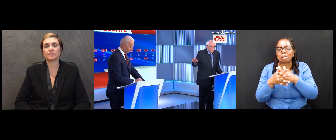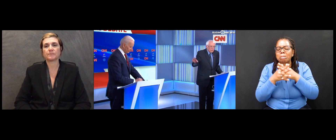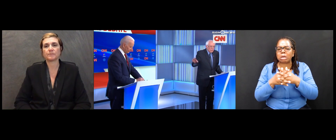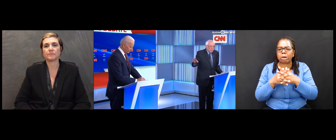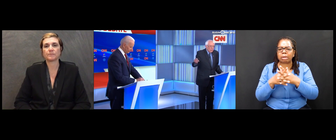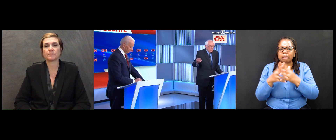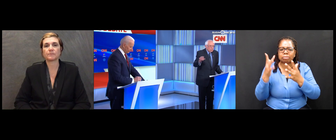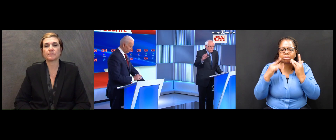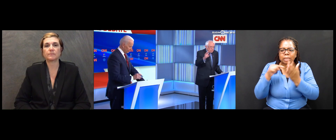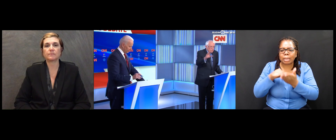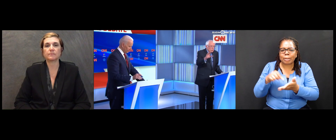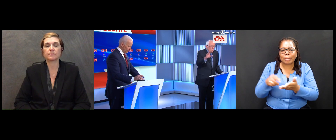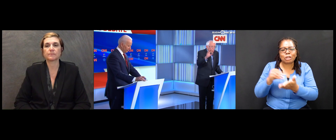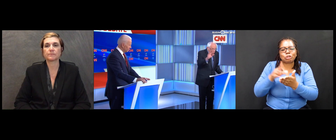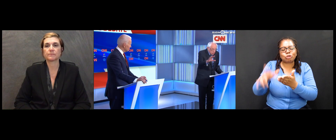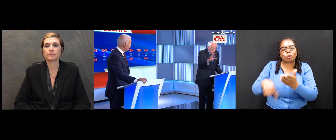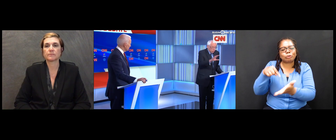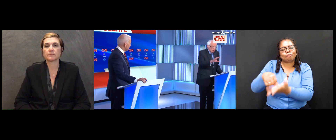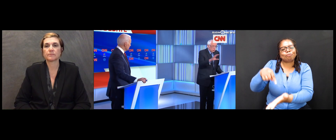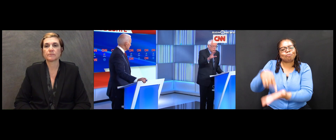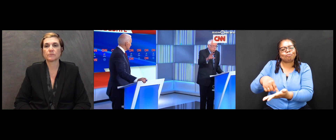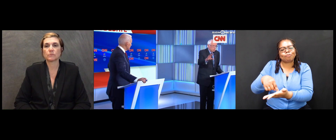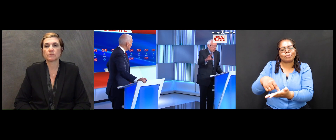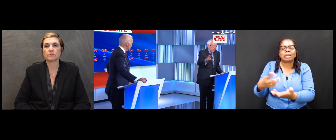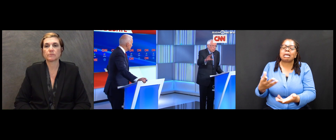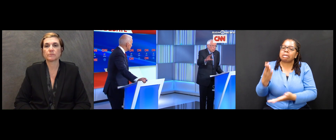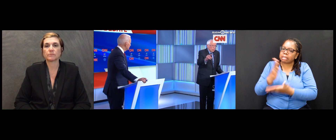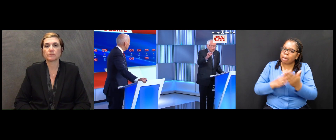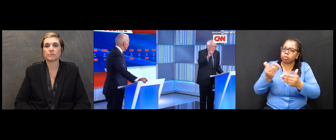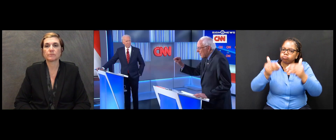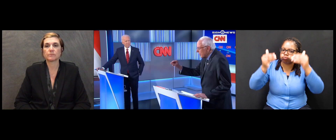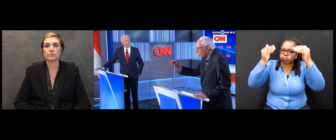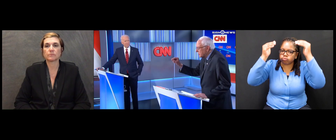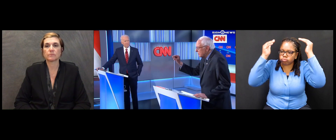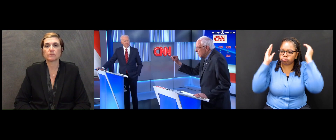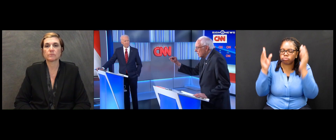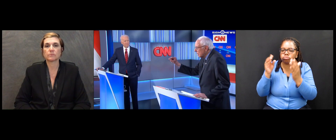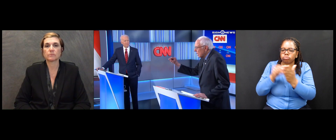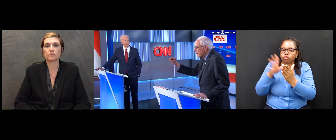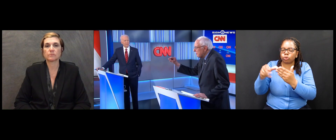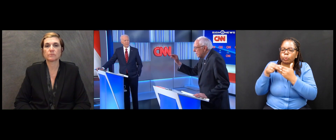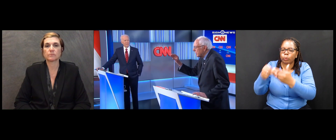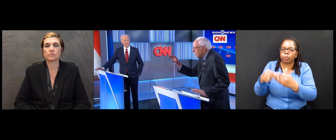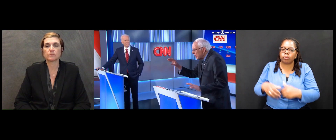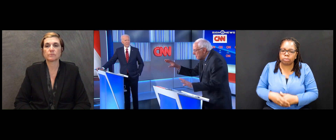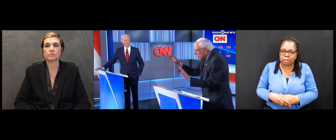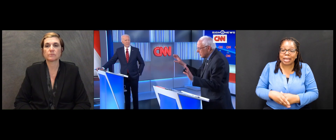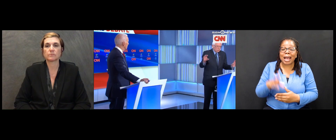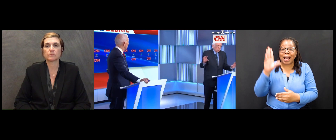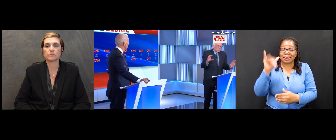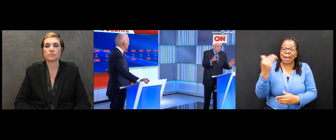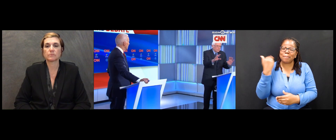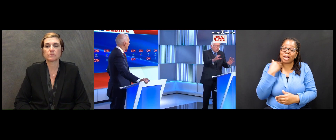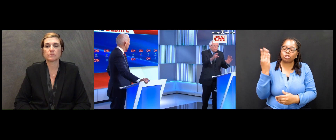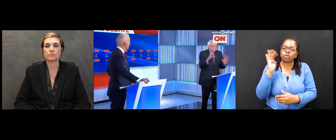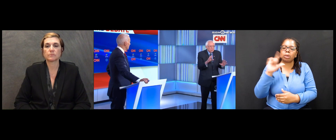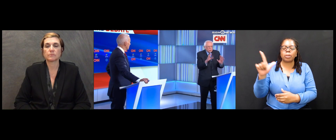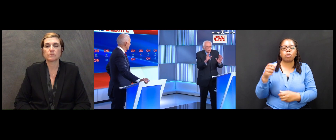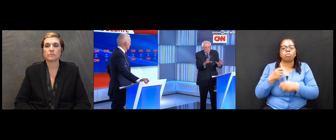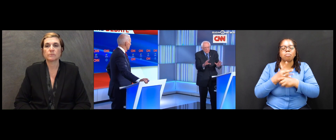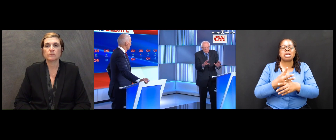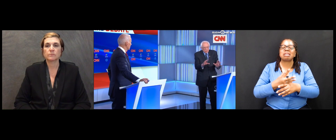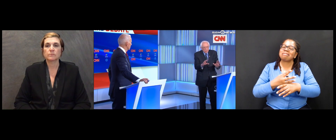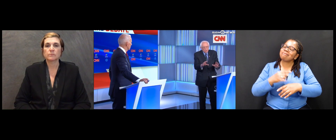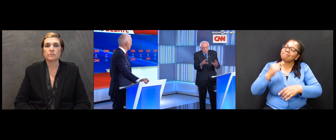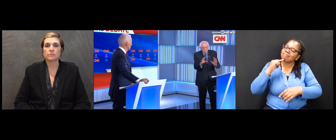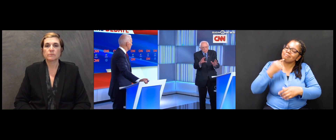debt. Some of them really struggling with student debt. And that bankruptcy bill made it impossible, very difficult for people